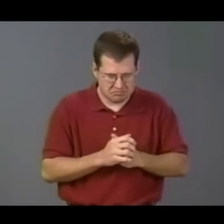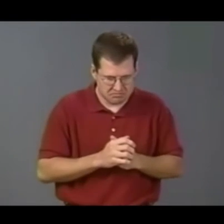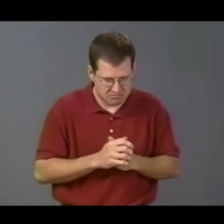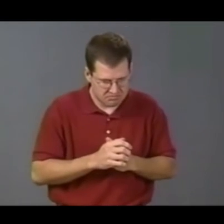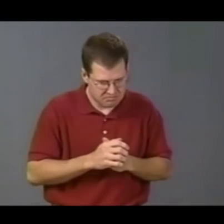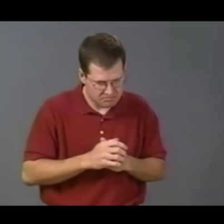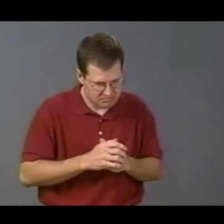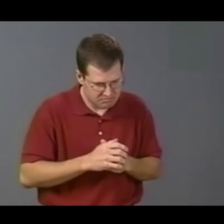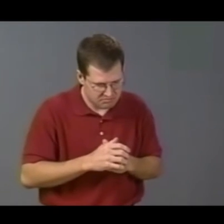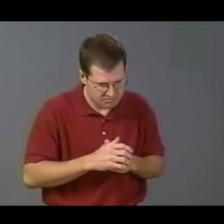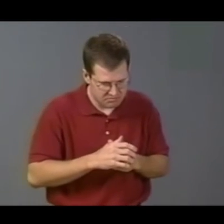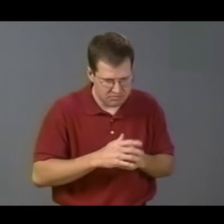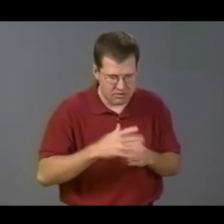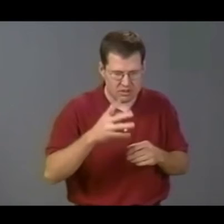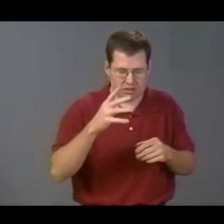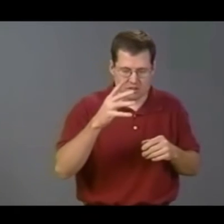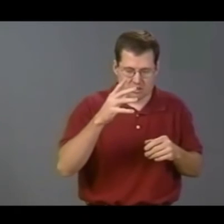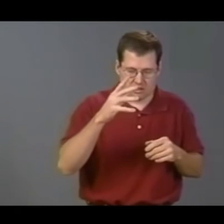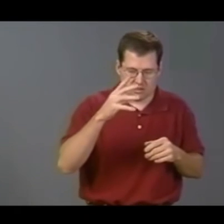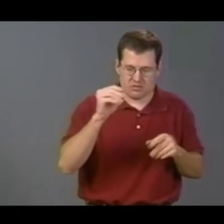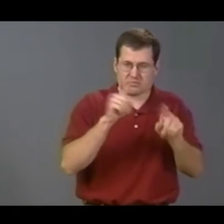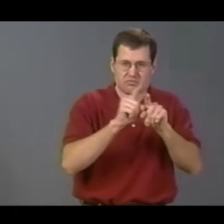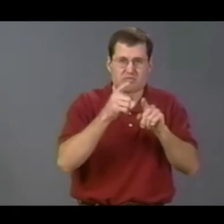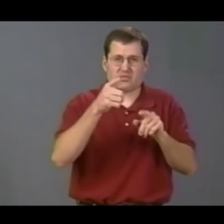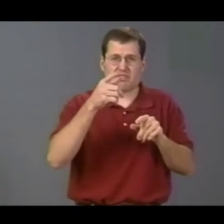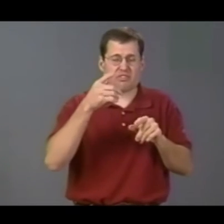show them, play with it.